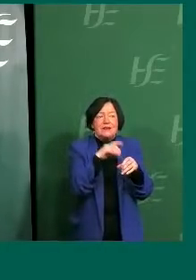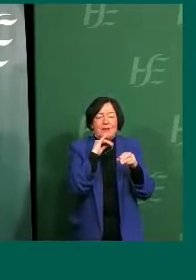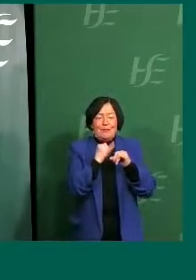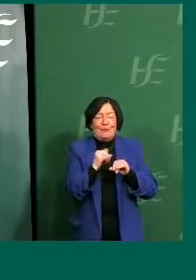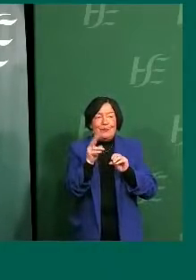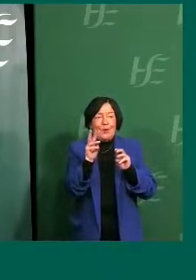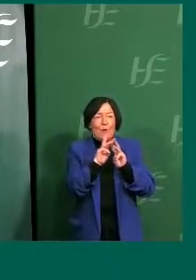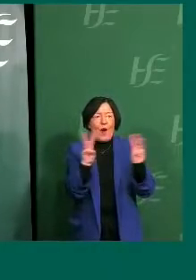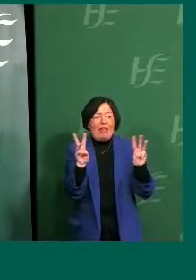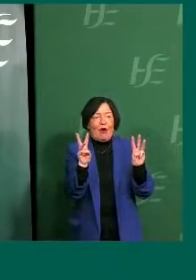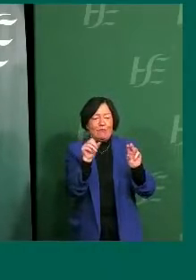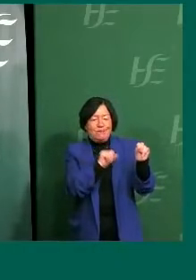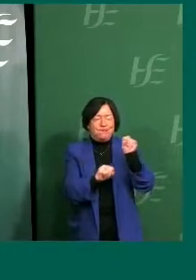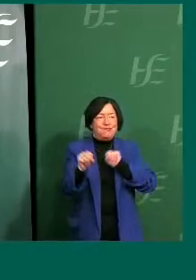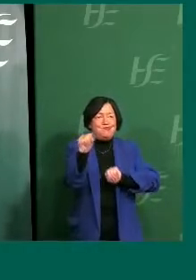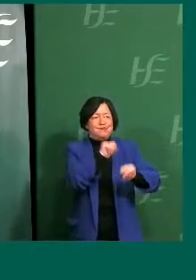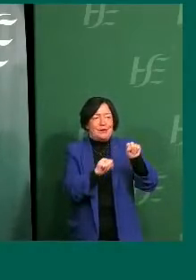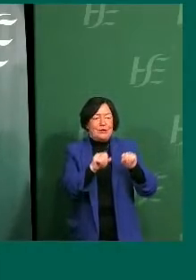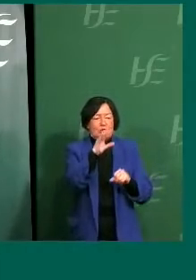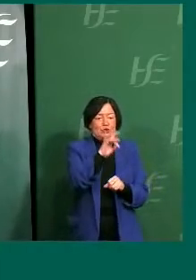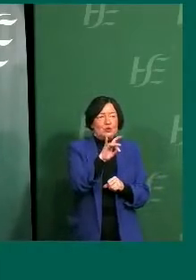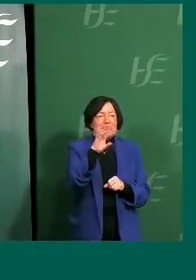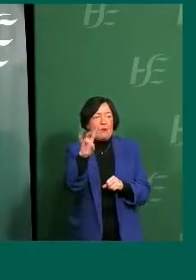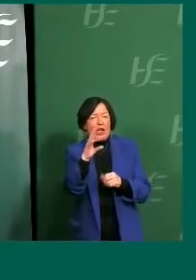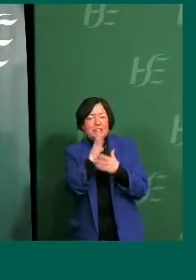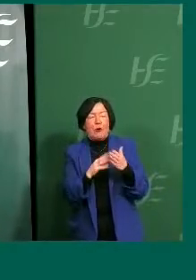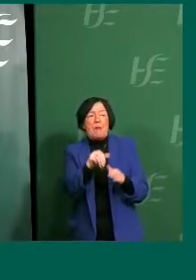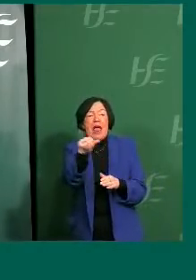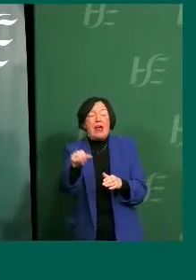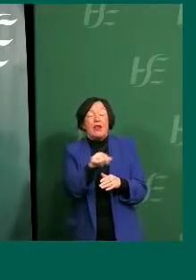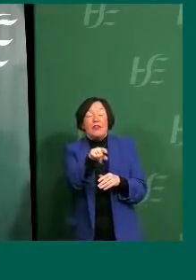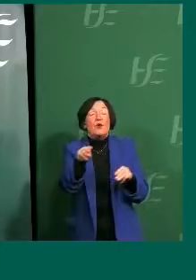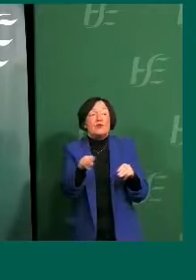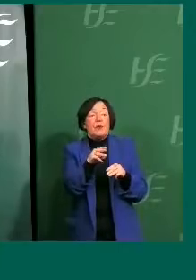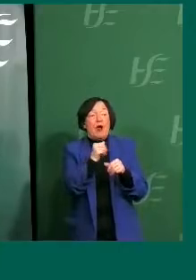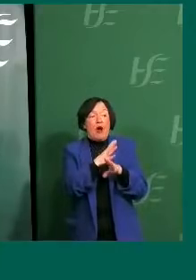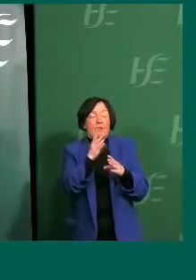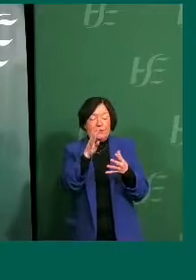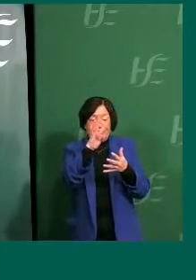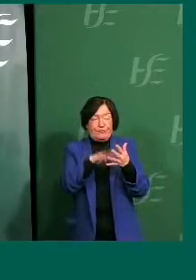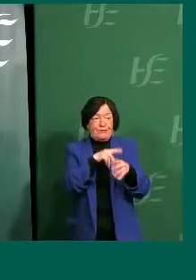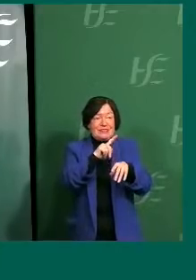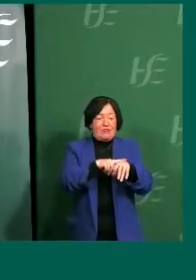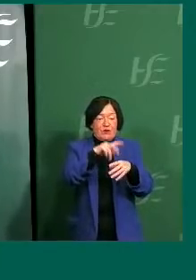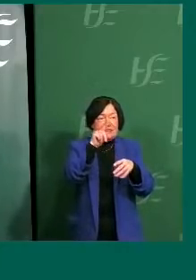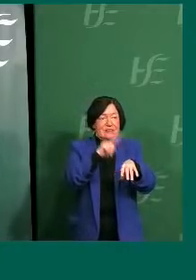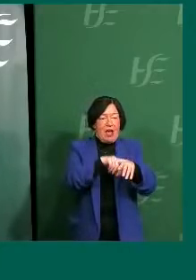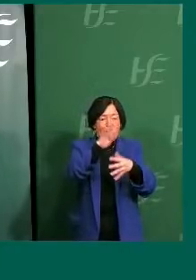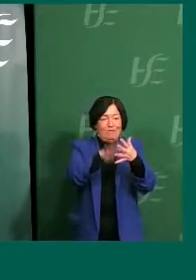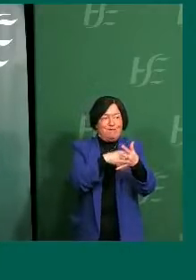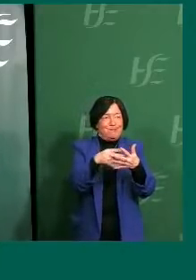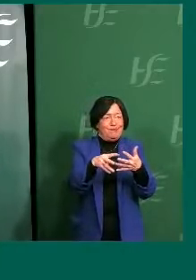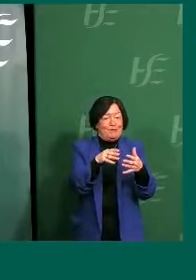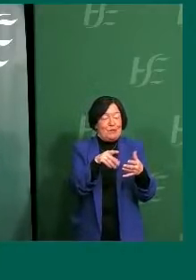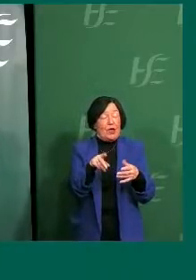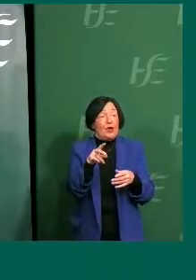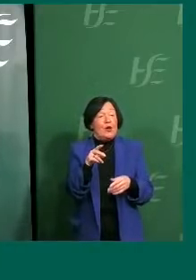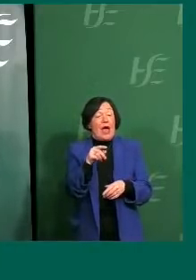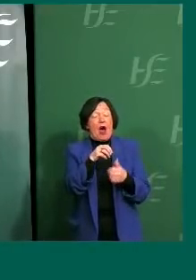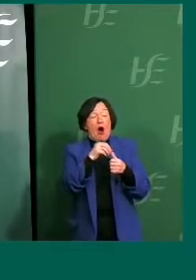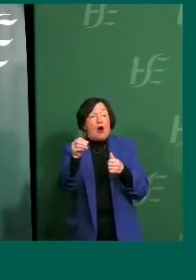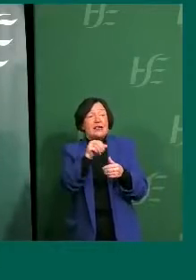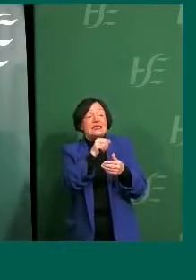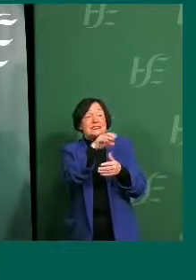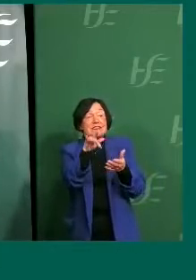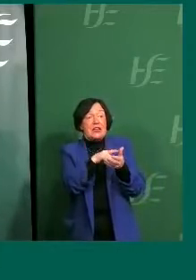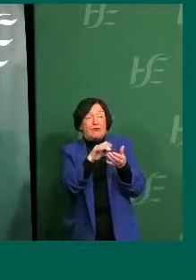weather storms on Tuesday and in Wednesday in some areas. And those people are all been rescheduled as quickly as possible. And all of the centres have